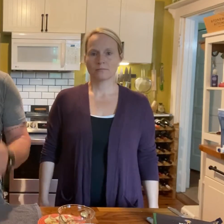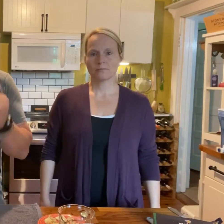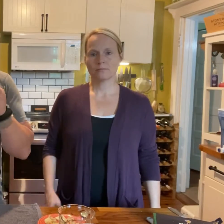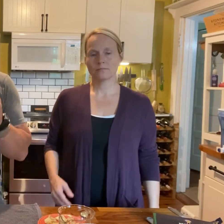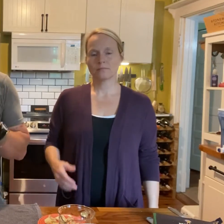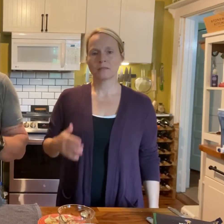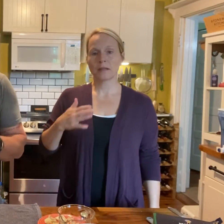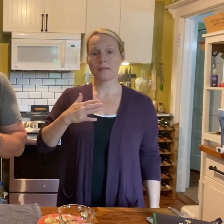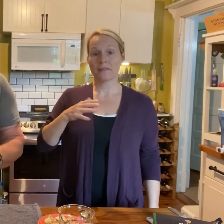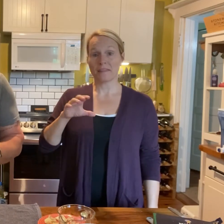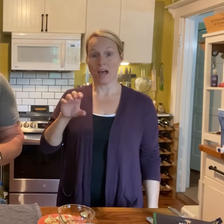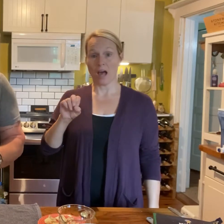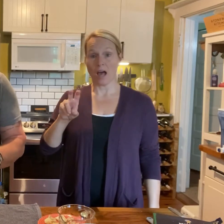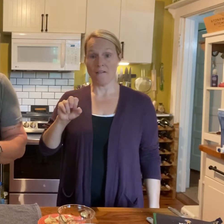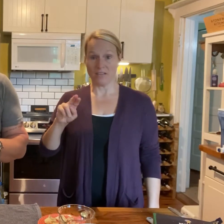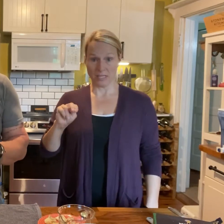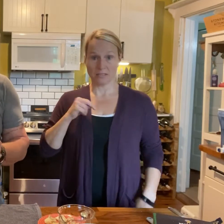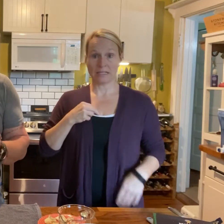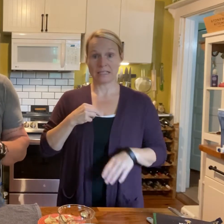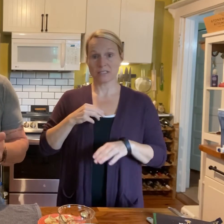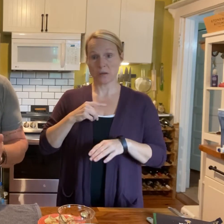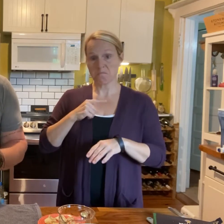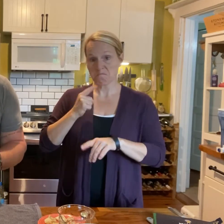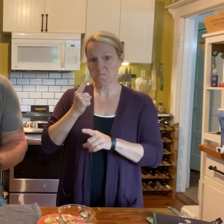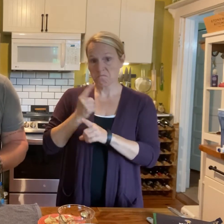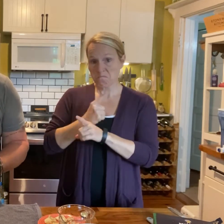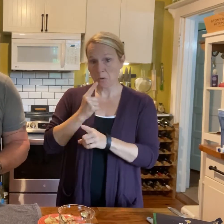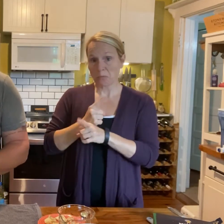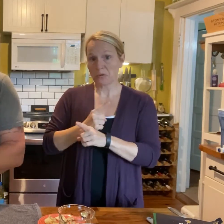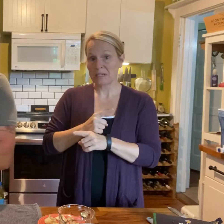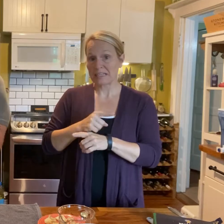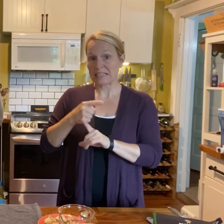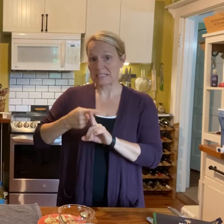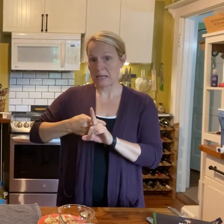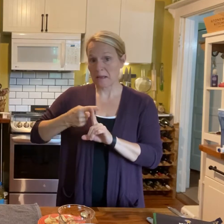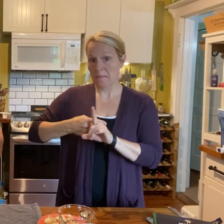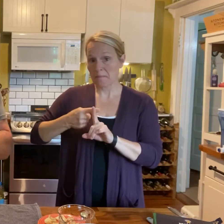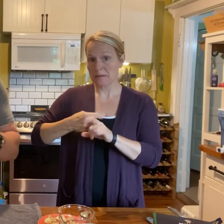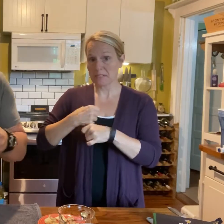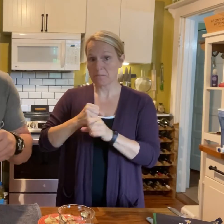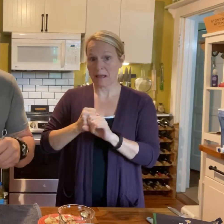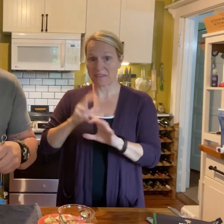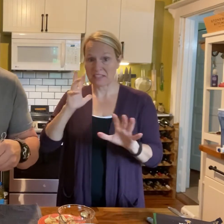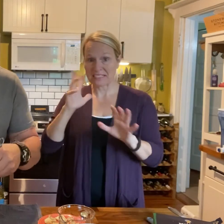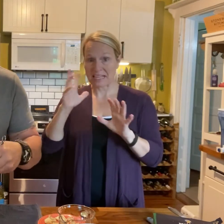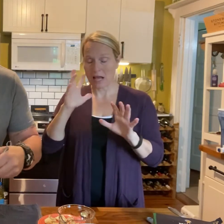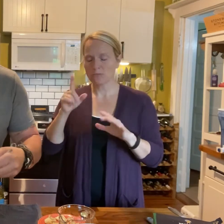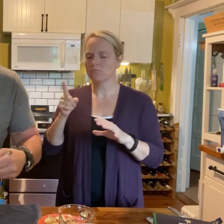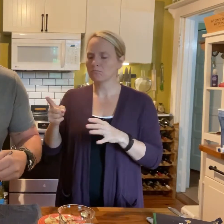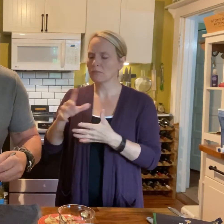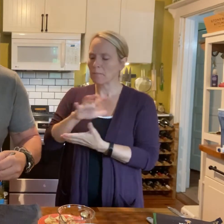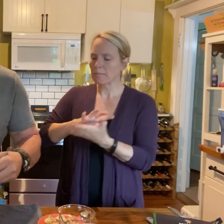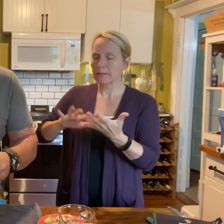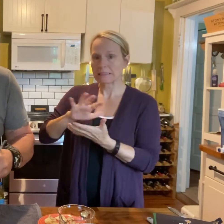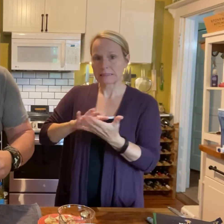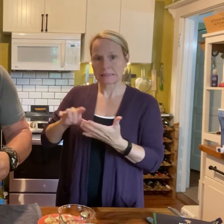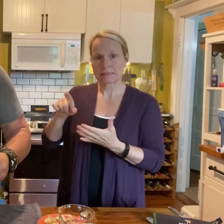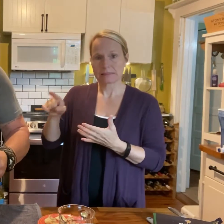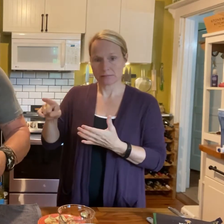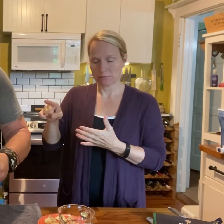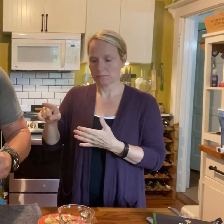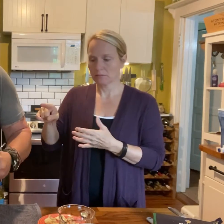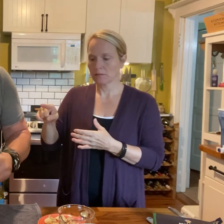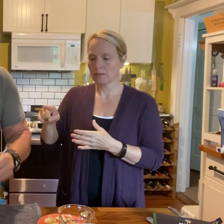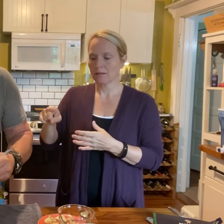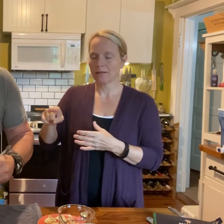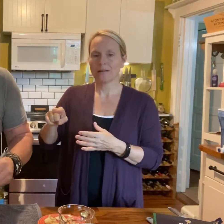So my oven is up to temperature. It's just made the bing bong sound. I've mixed up the mixture. Make sure you get